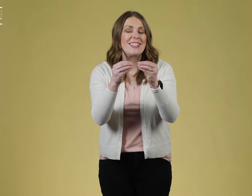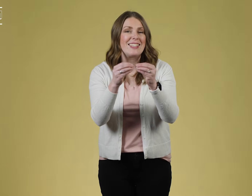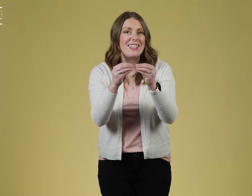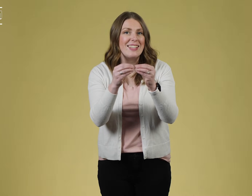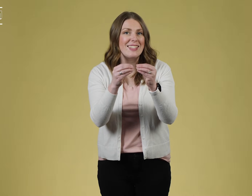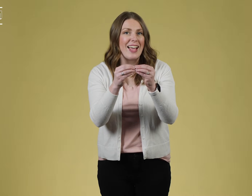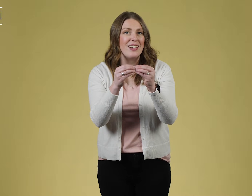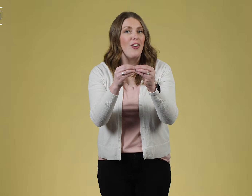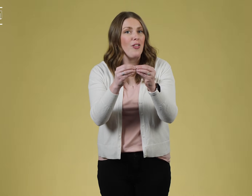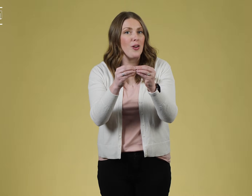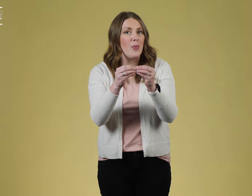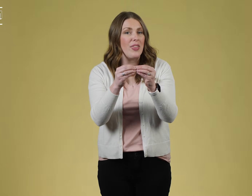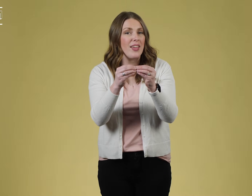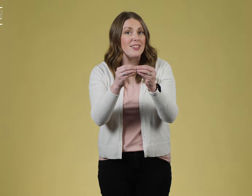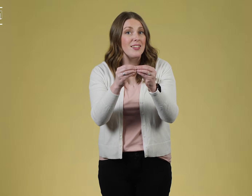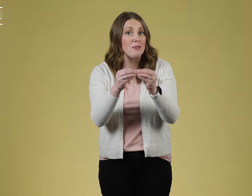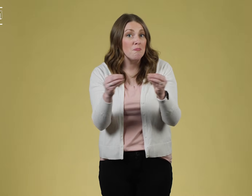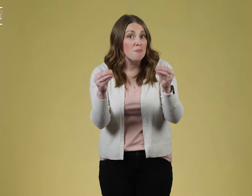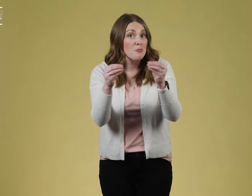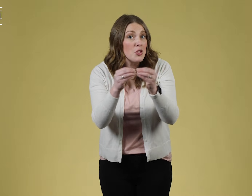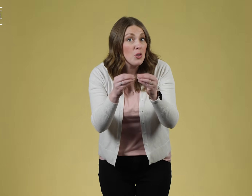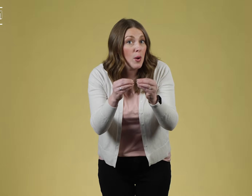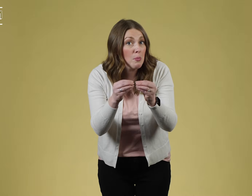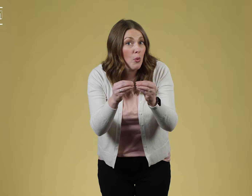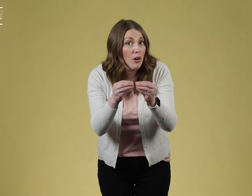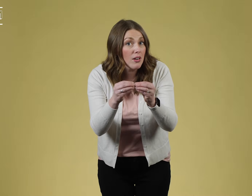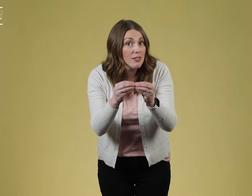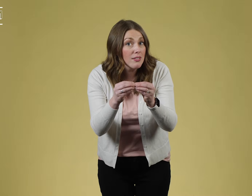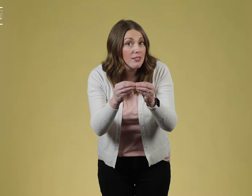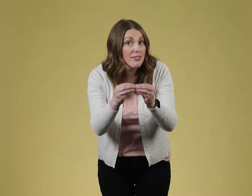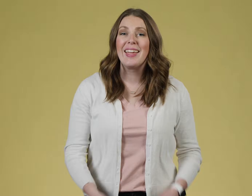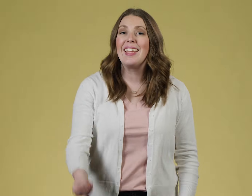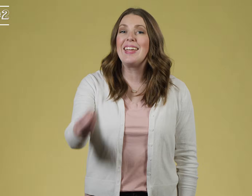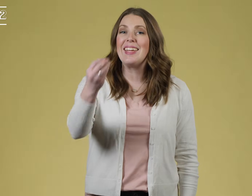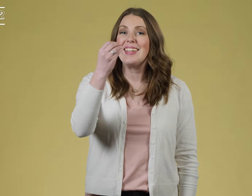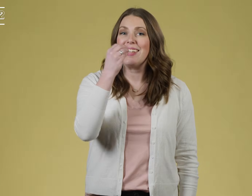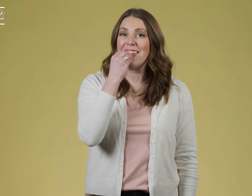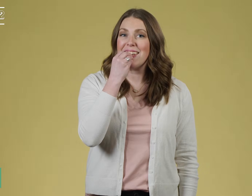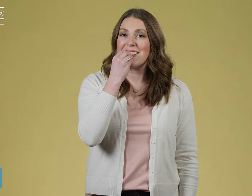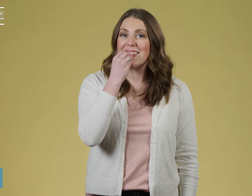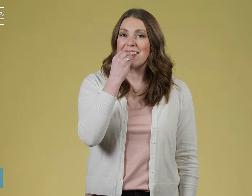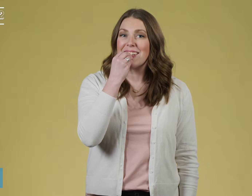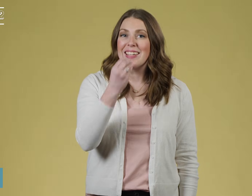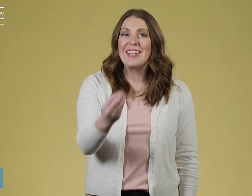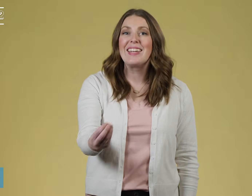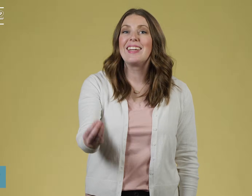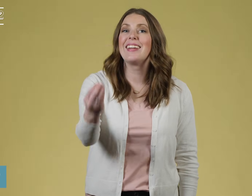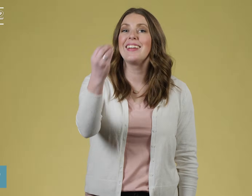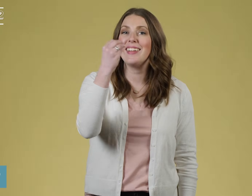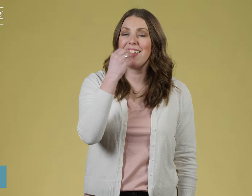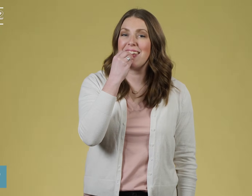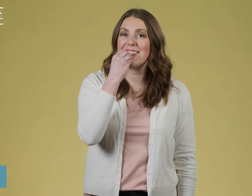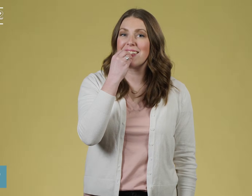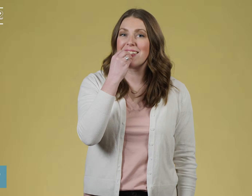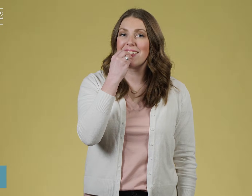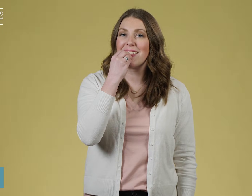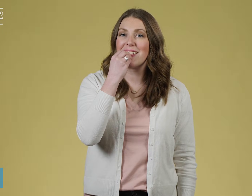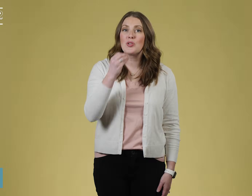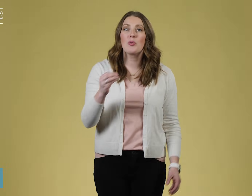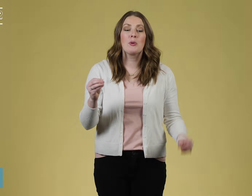see the sign along with it. Do you want more? Eat. Eat. So remember